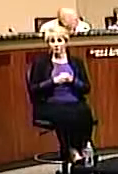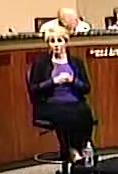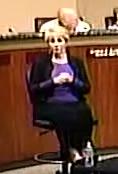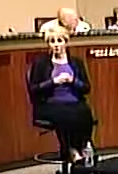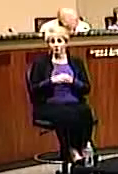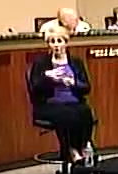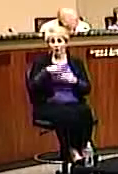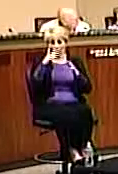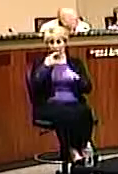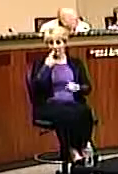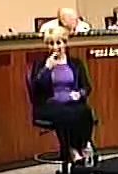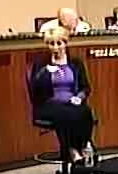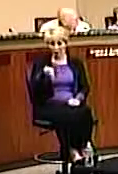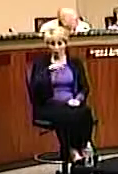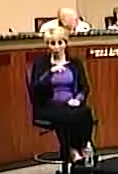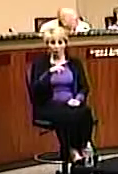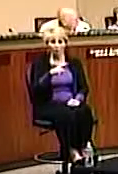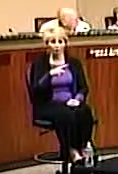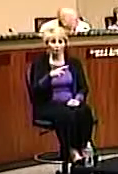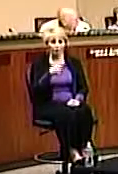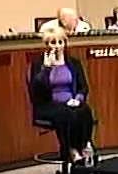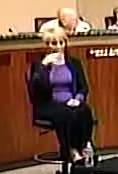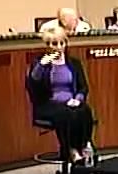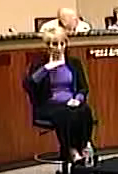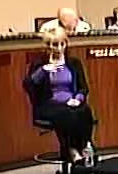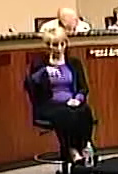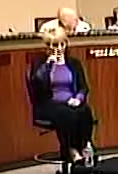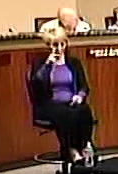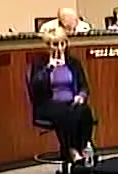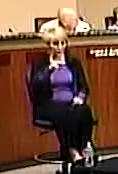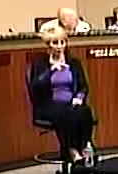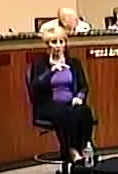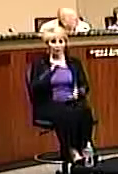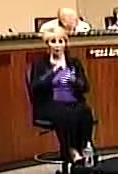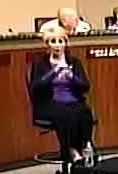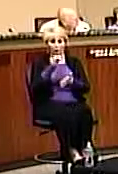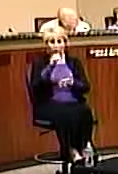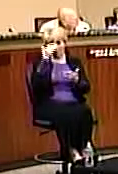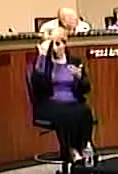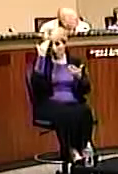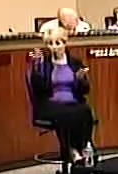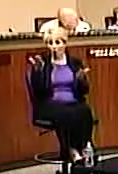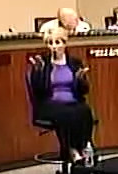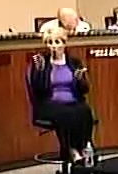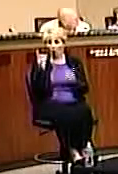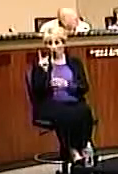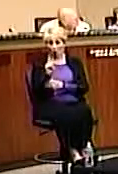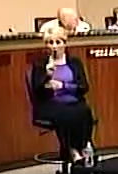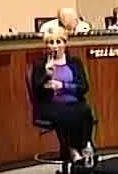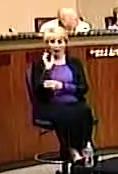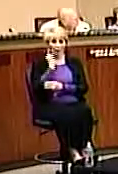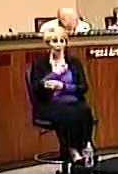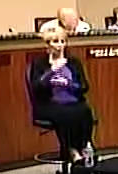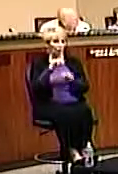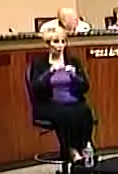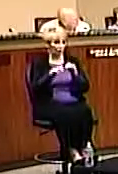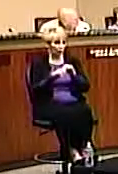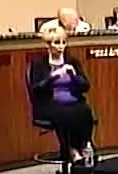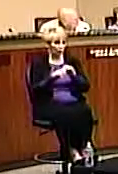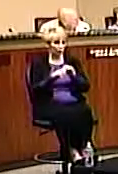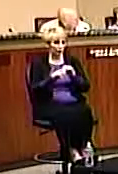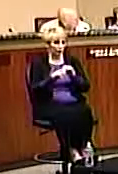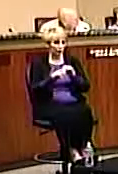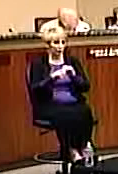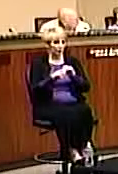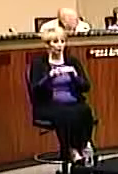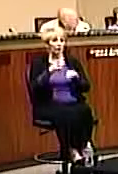I'll tell you that for the benefit of the people that don't really know where our figures are,